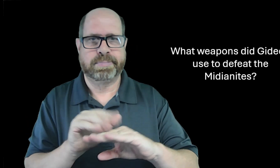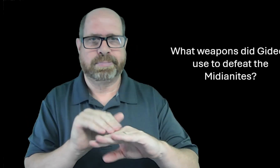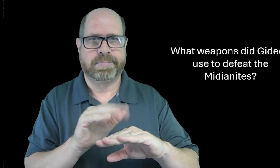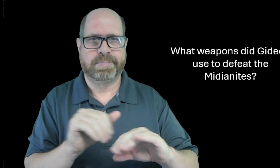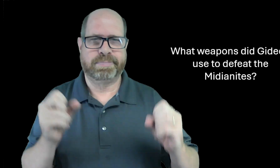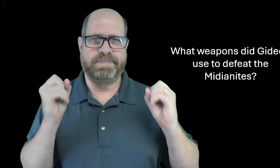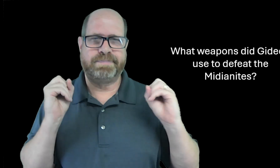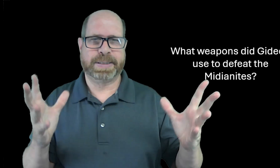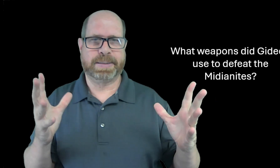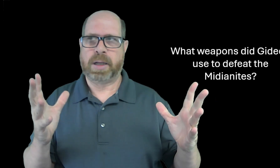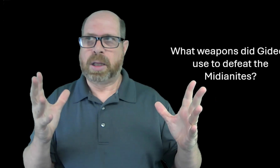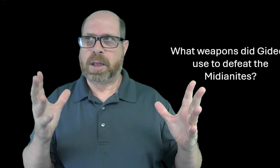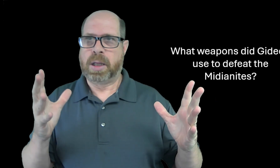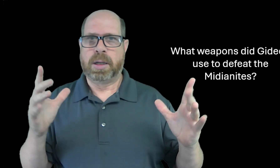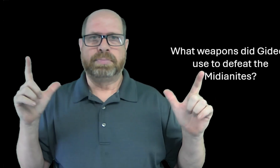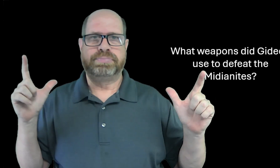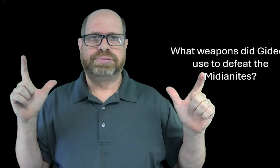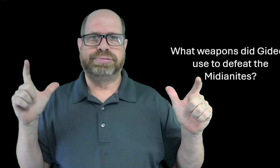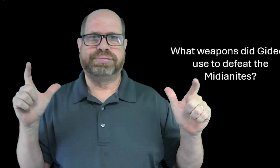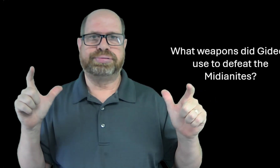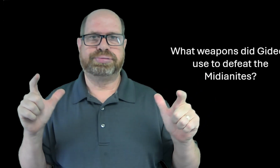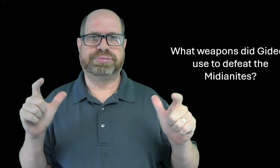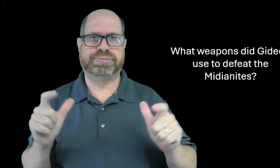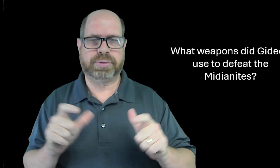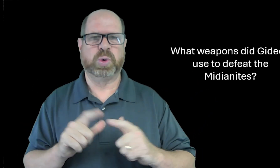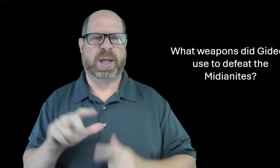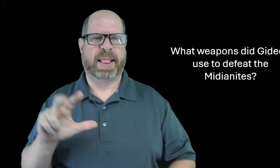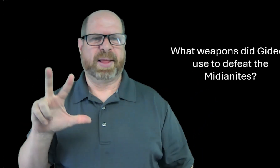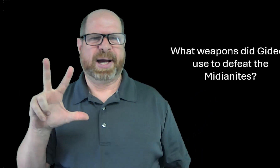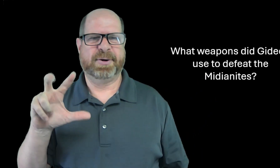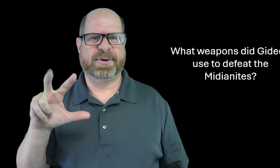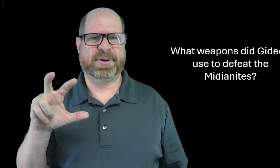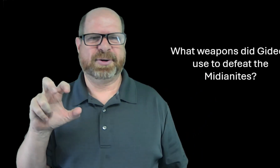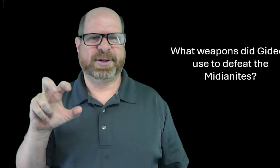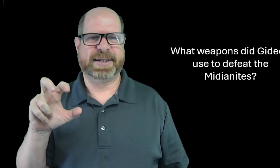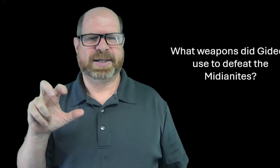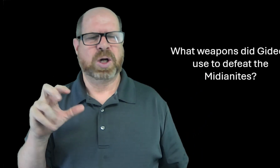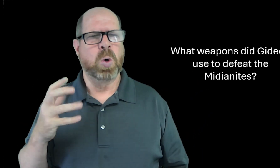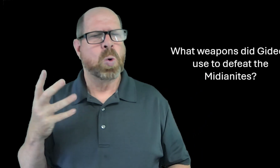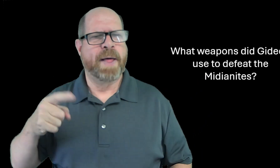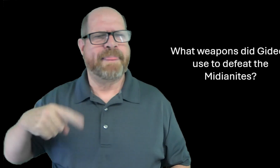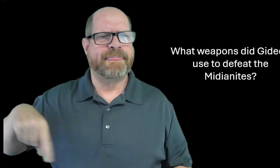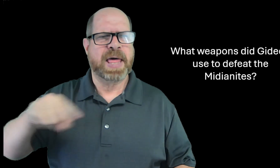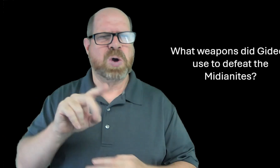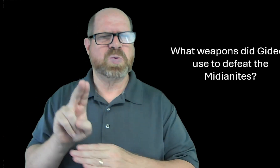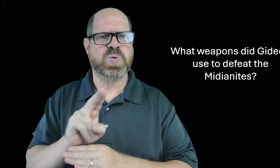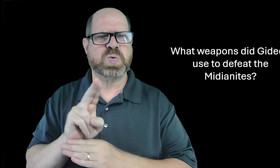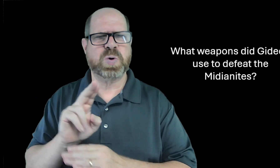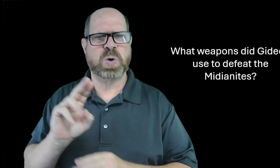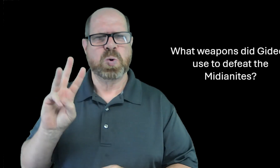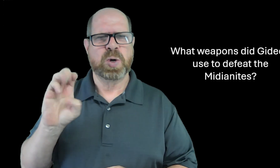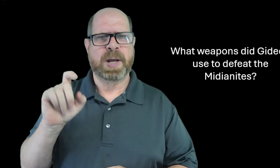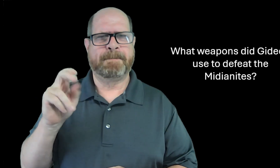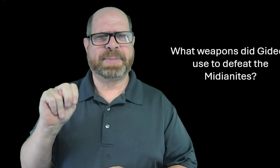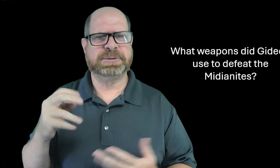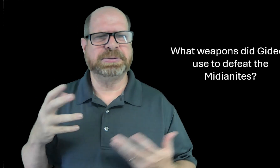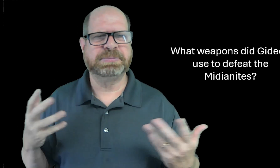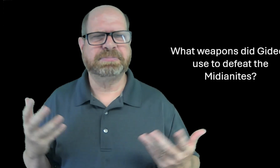Gideon called many and then less than 300. What did he use? What